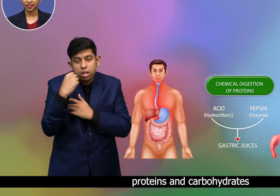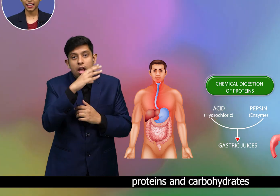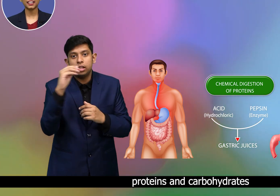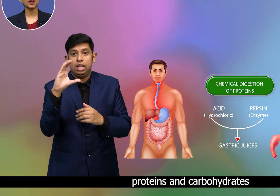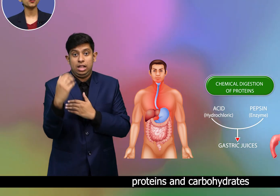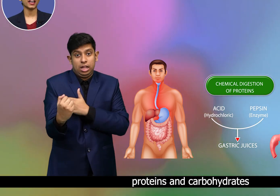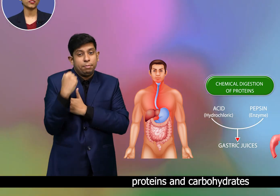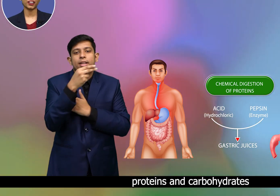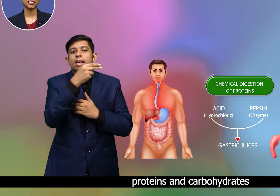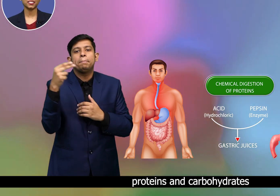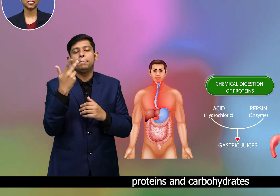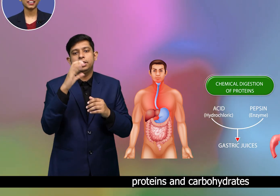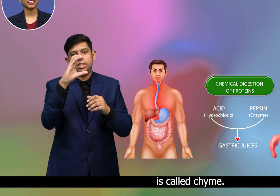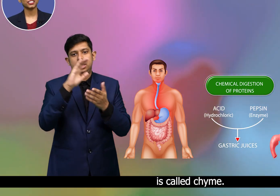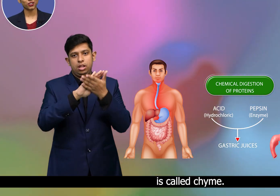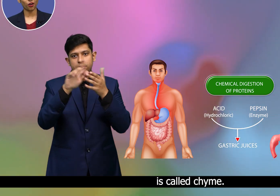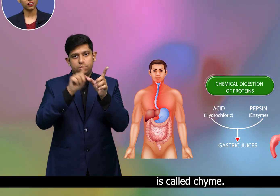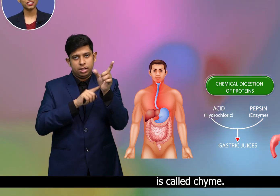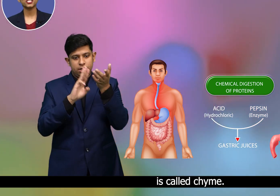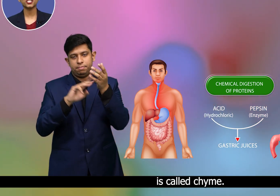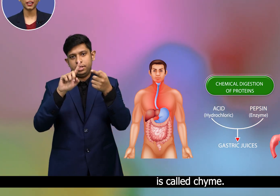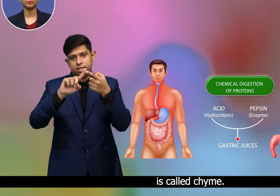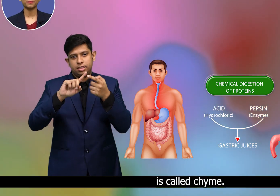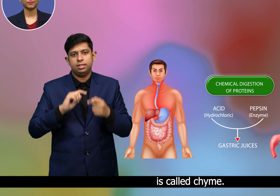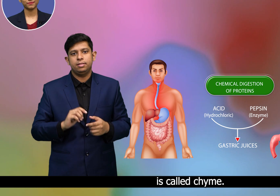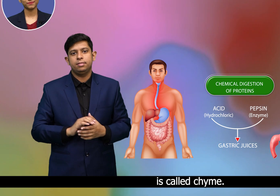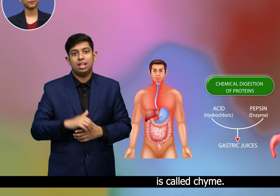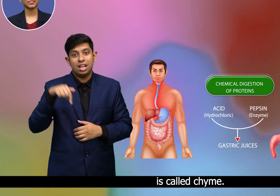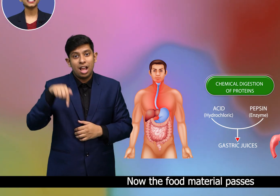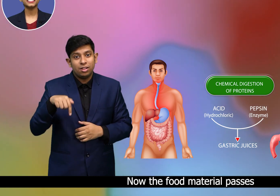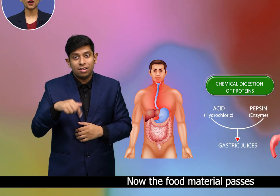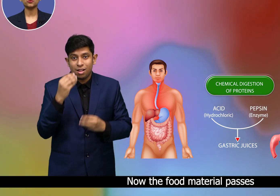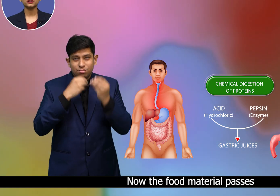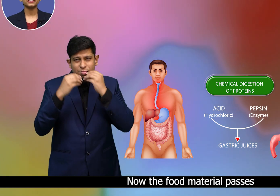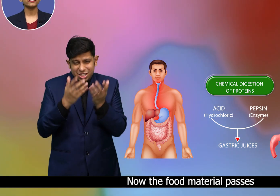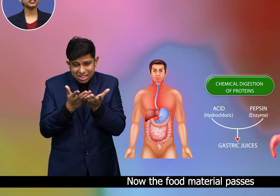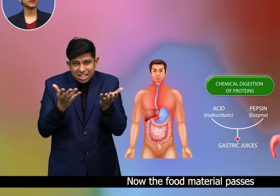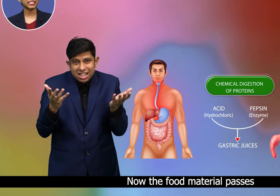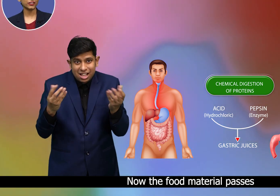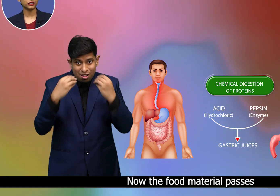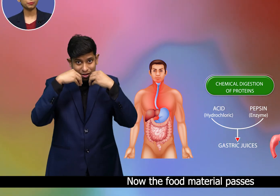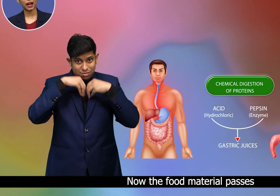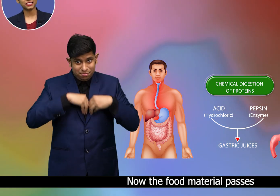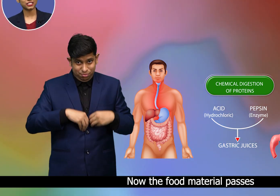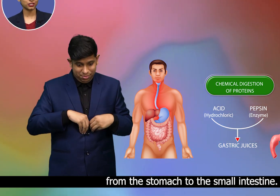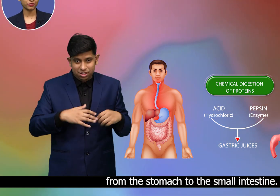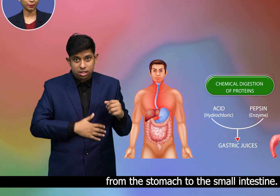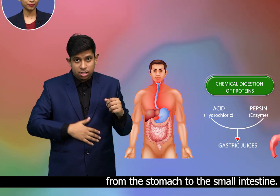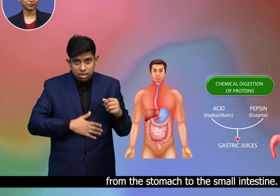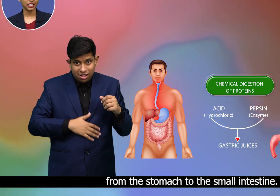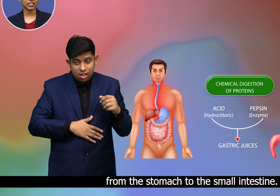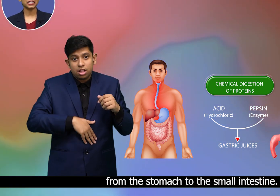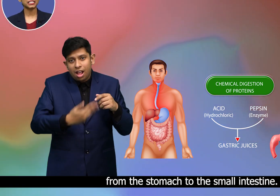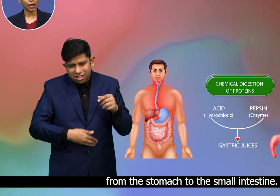proteins and carbohydrates is called chyme. Now, the food material passes